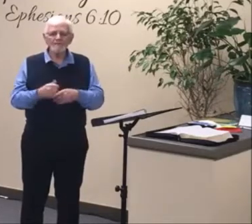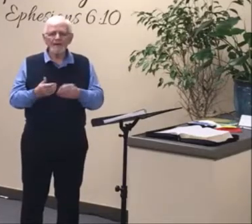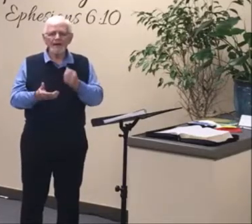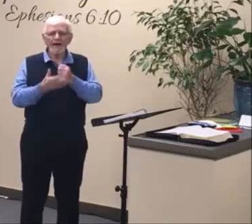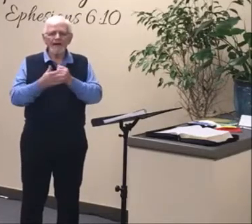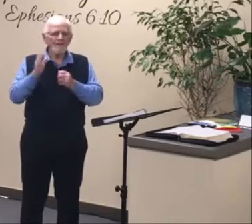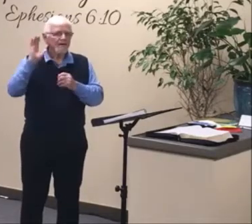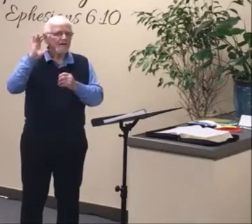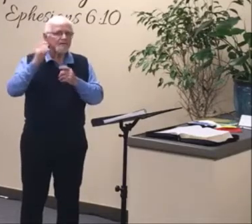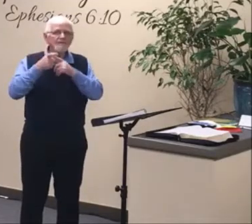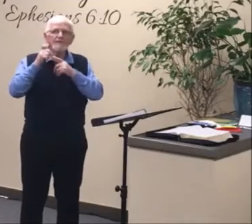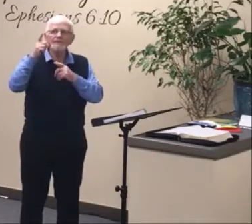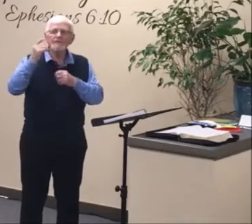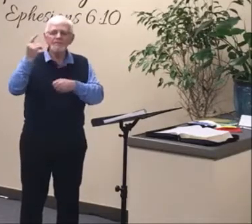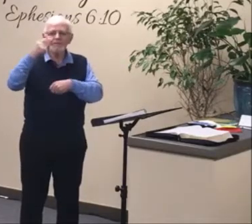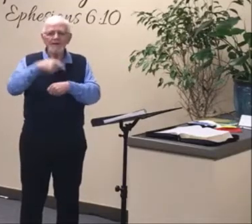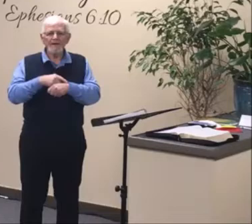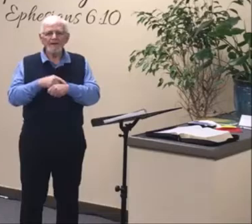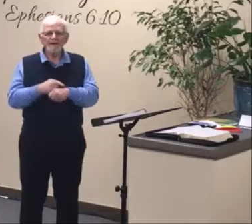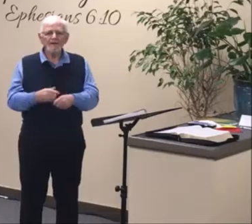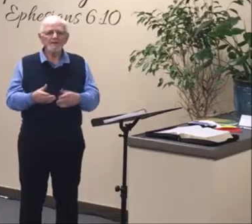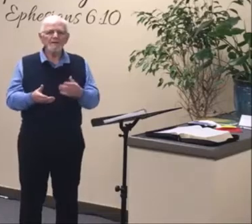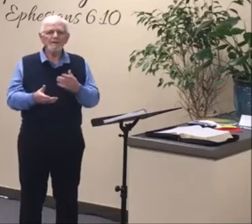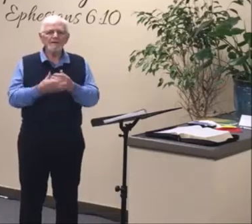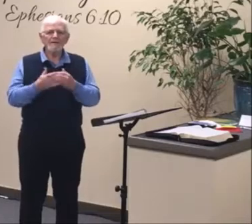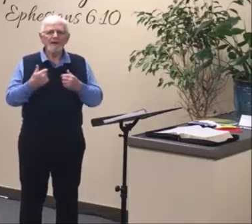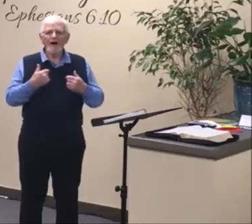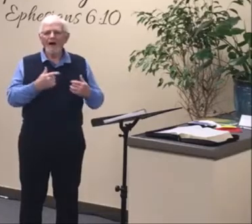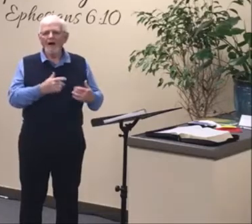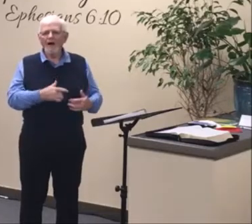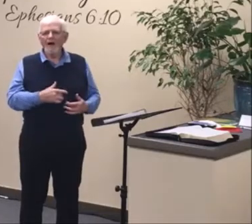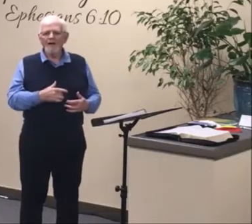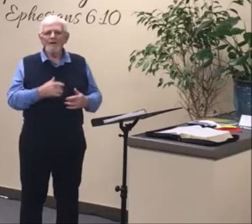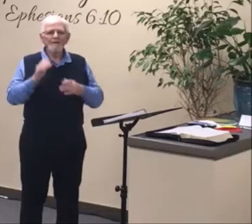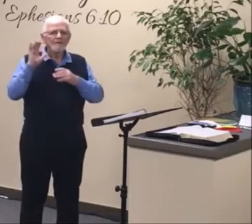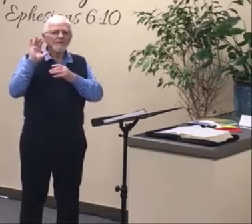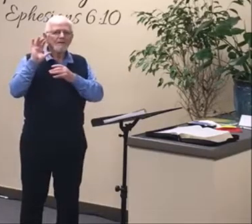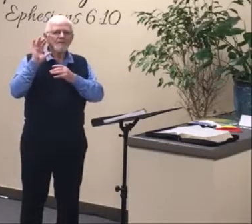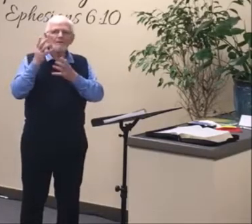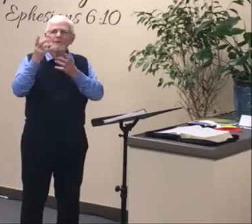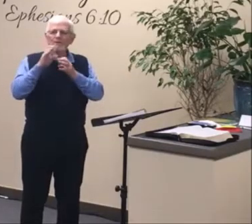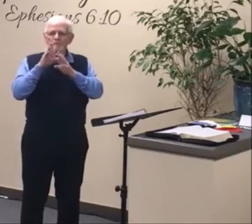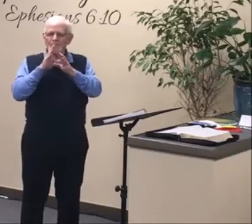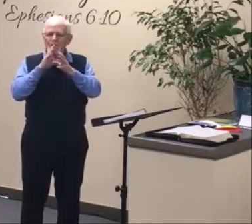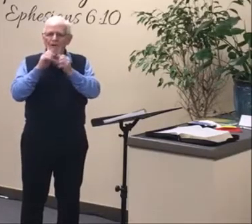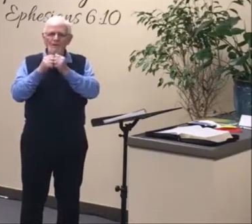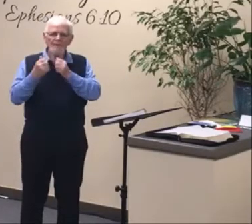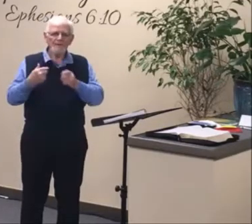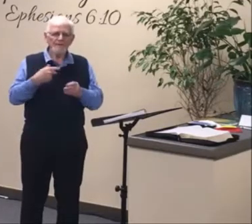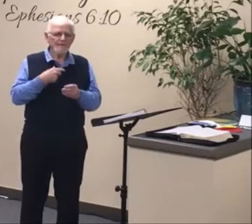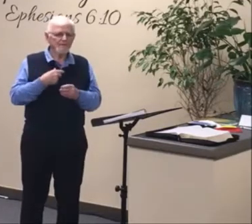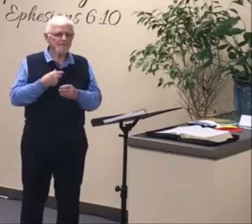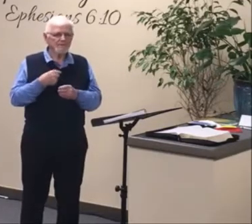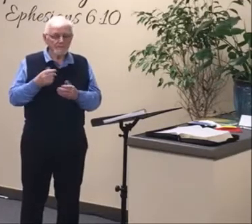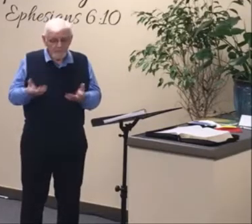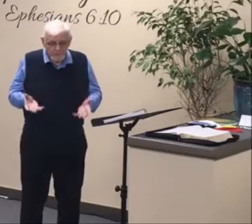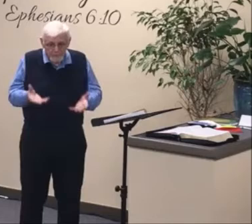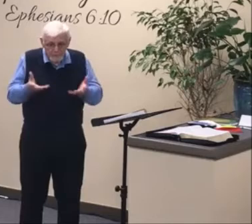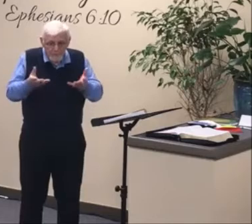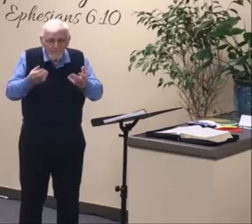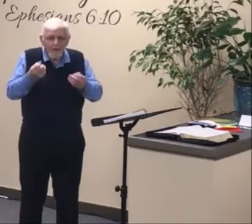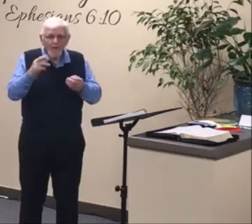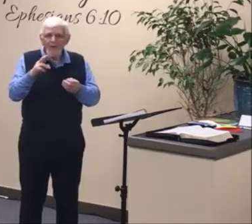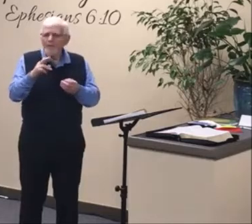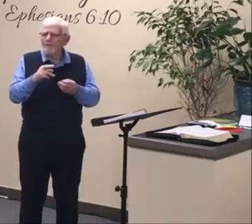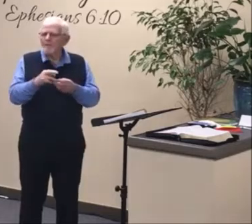hear from you today. Lord, I ask you help us to have our hearts in tune to listen to what you'd like to speak to us, whether it be encouragement or